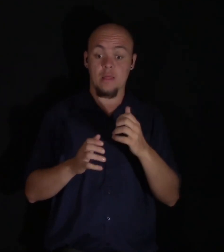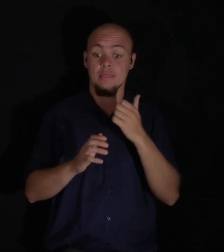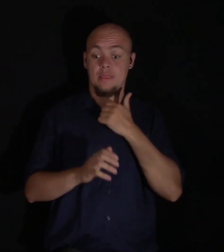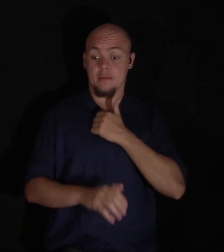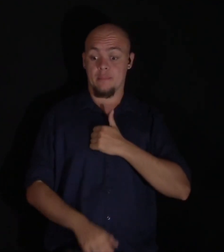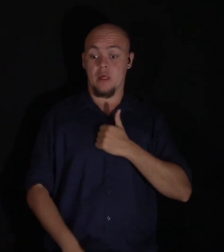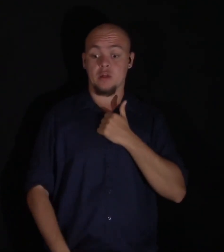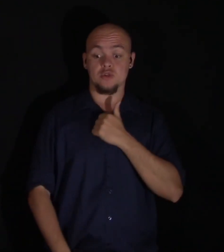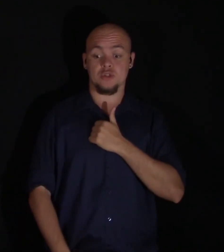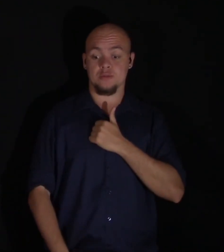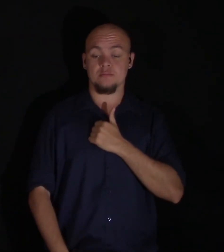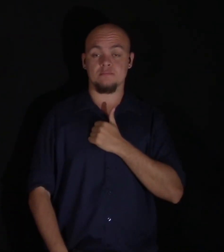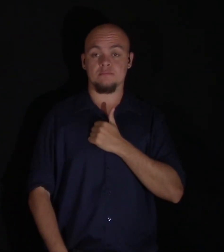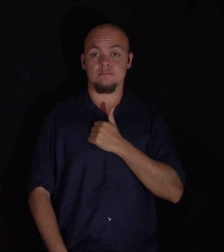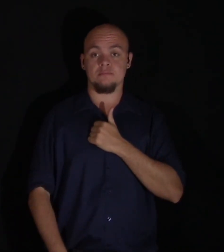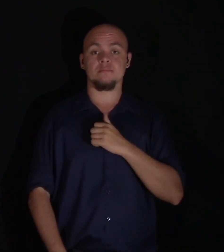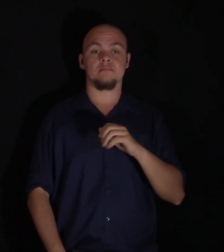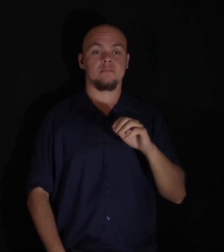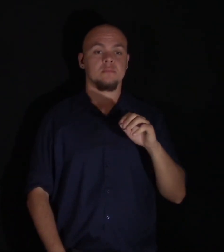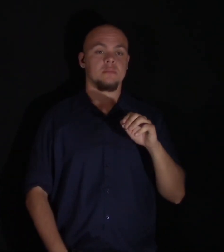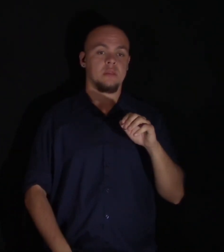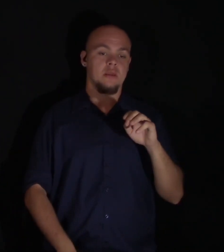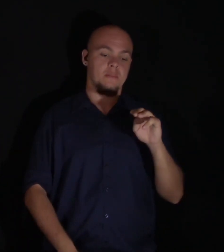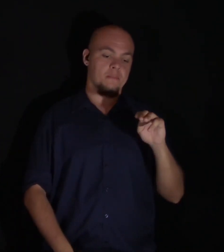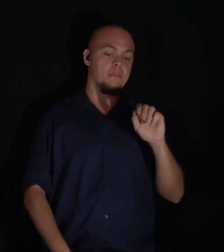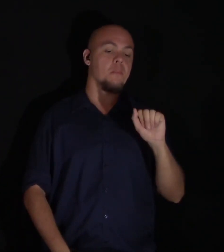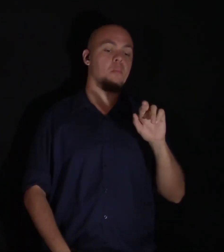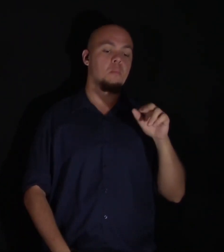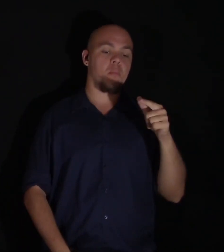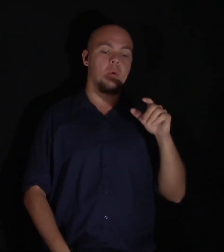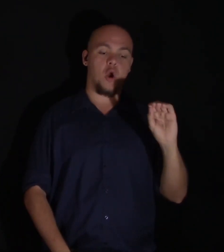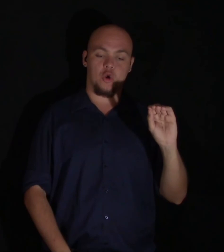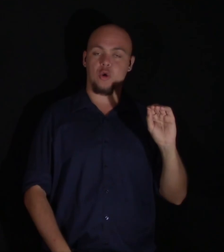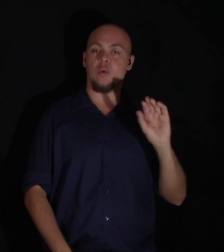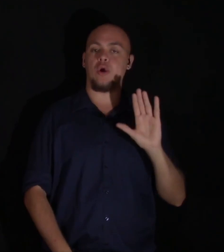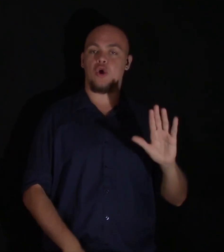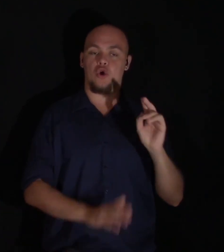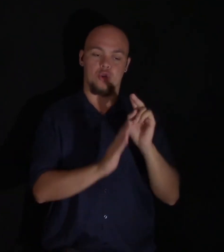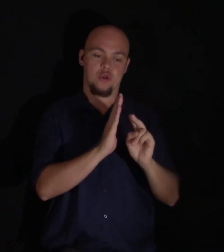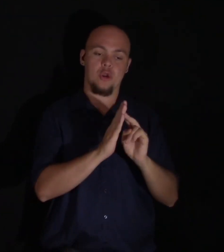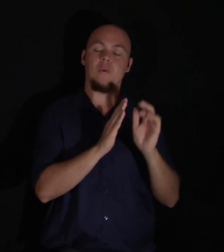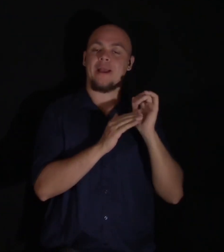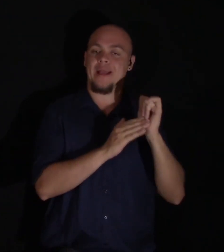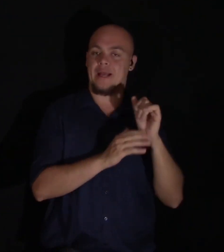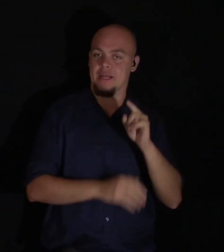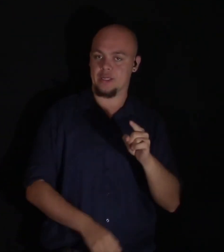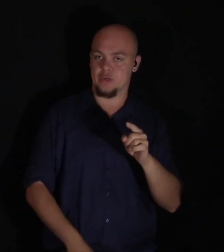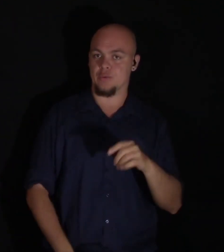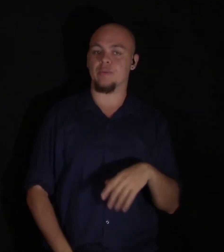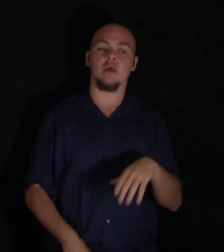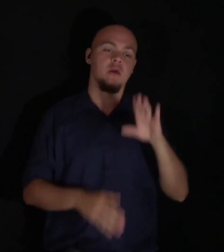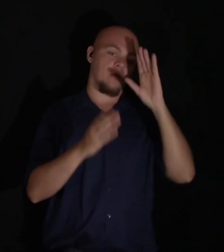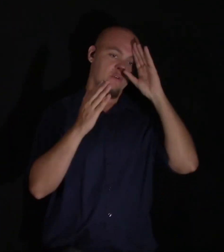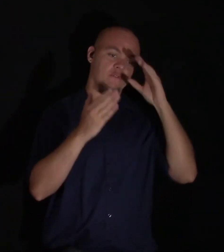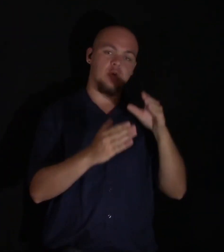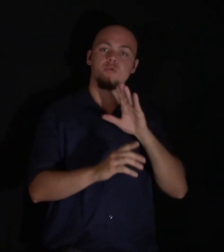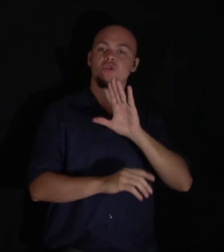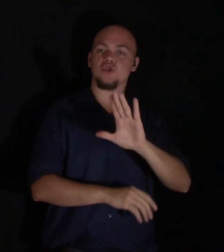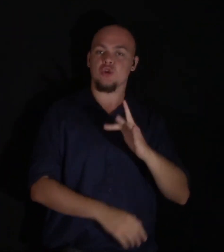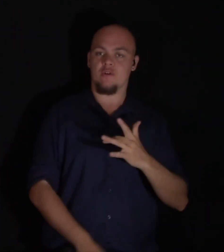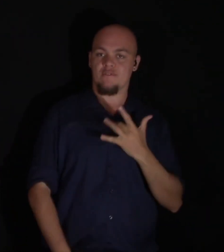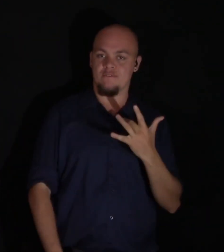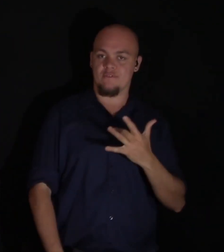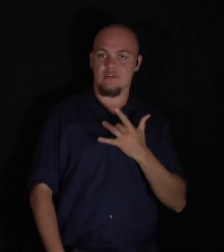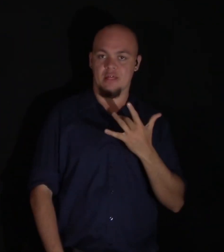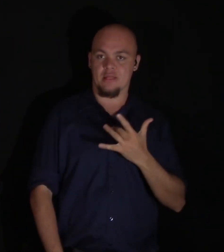apology, let Margot's note be your guide. Focus on how you feel